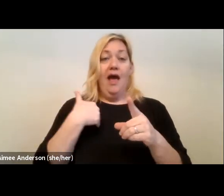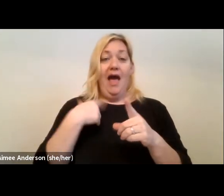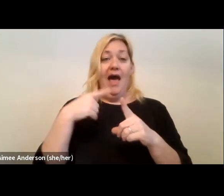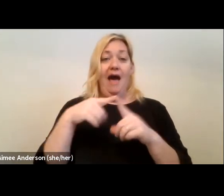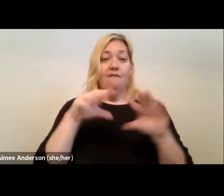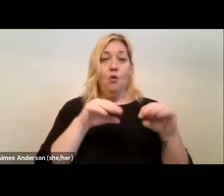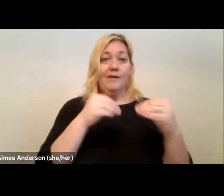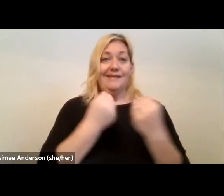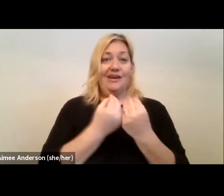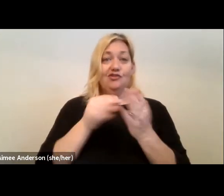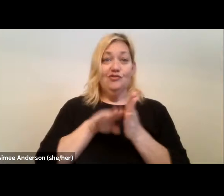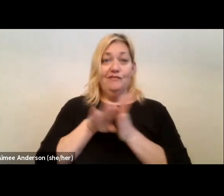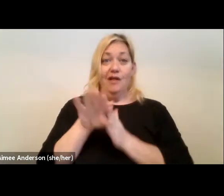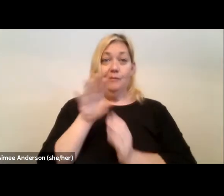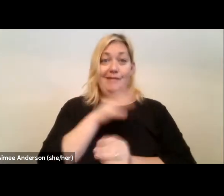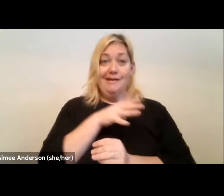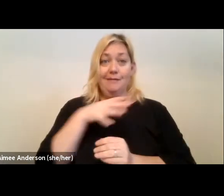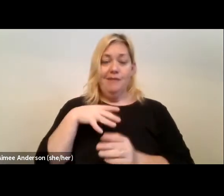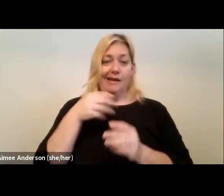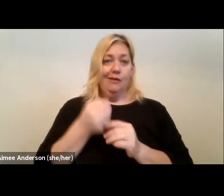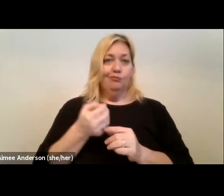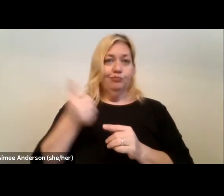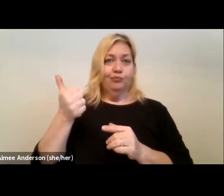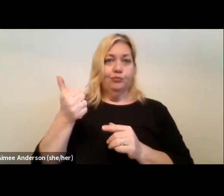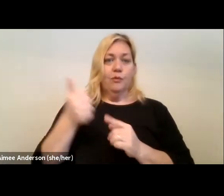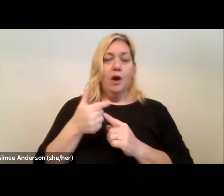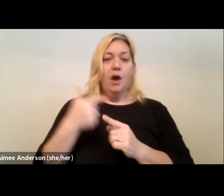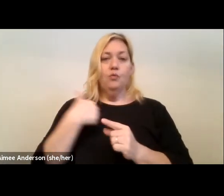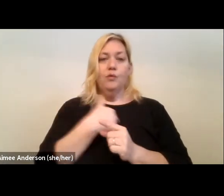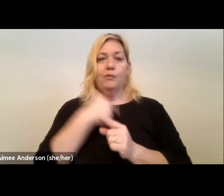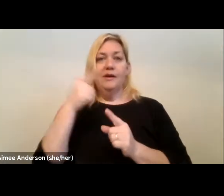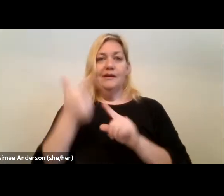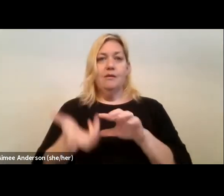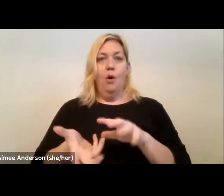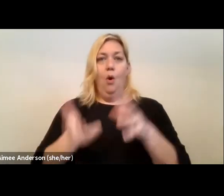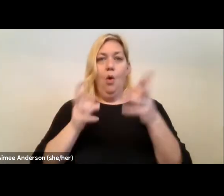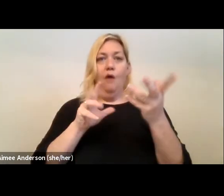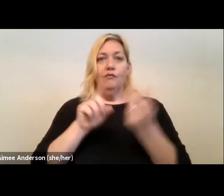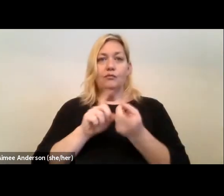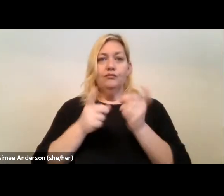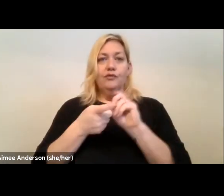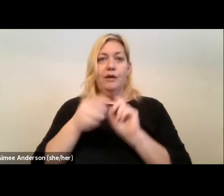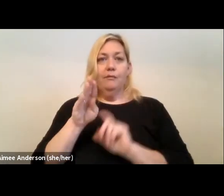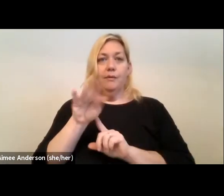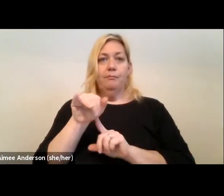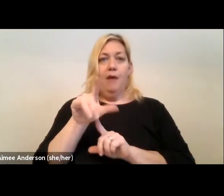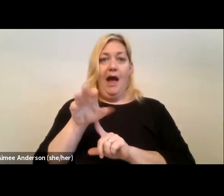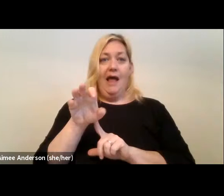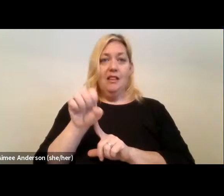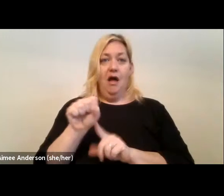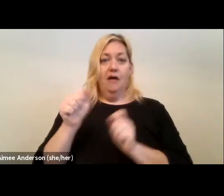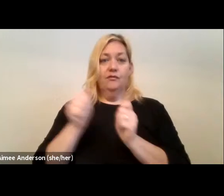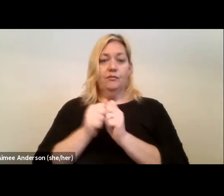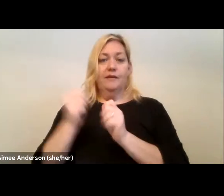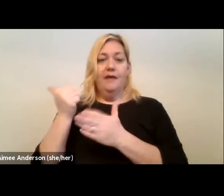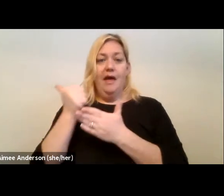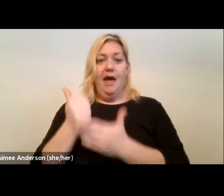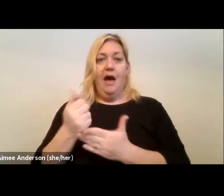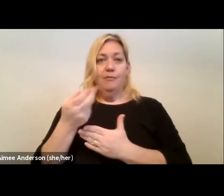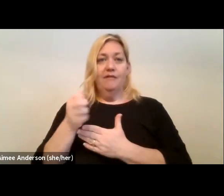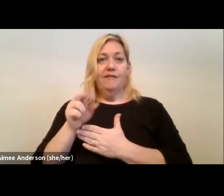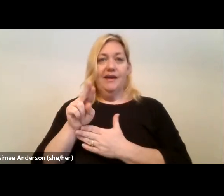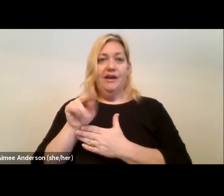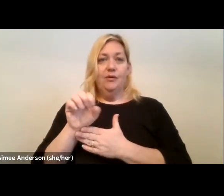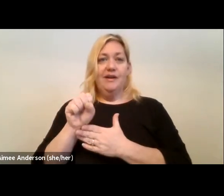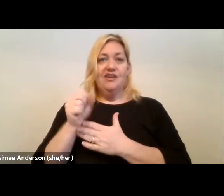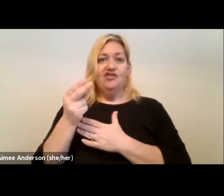Development Committee. And when we did the whole overhaul with the bylaws, with the help of Mr. Gary Shea, we missed a